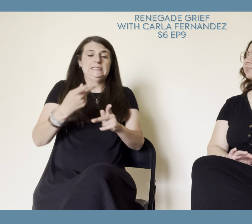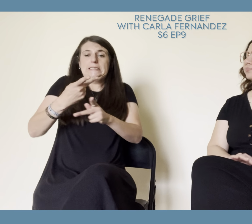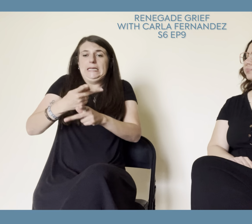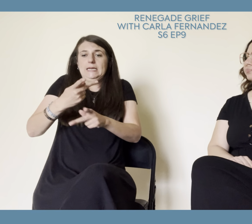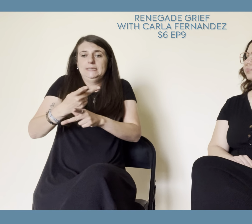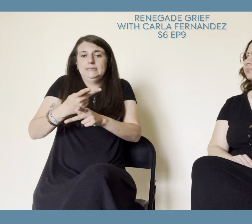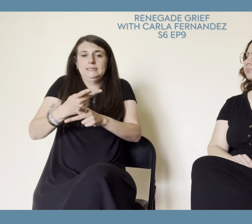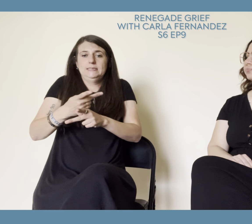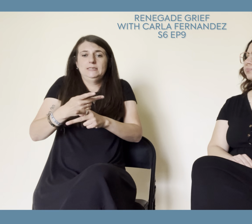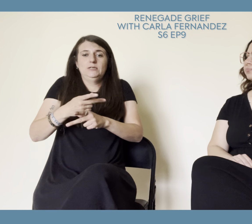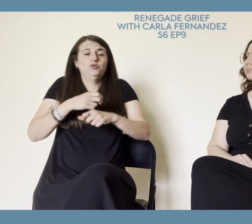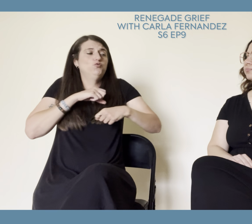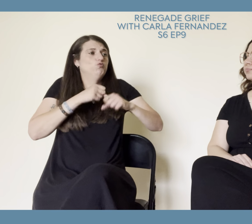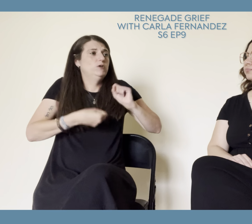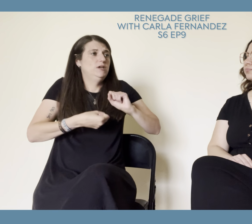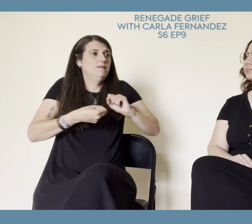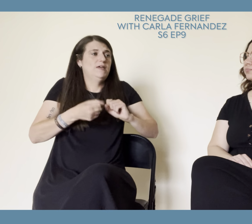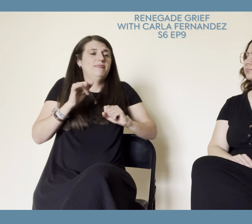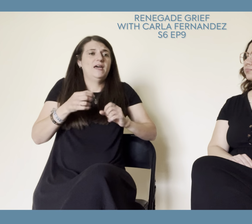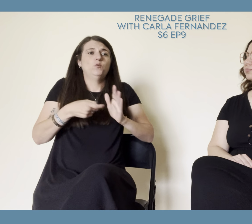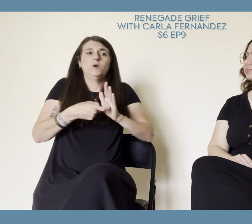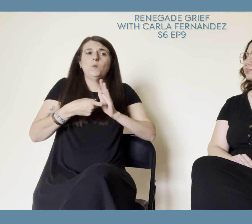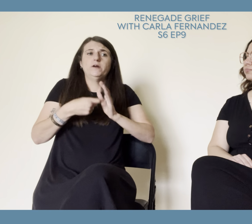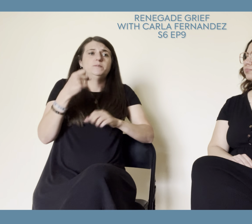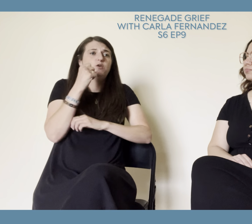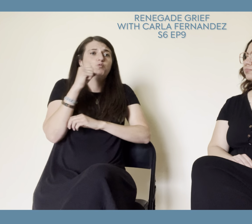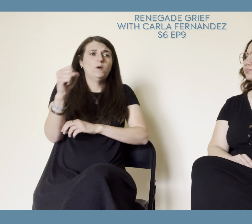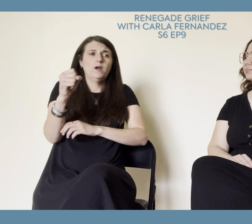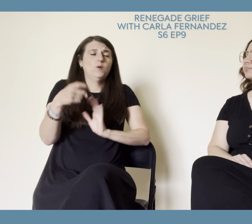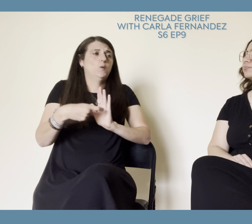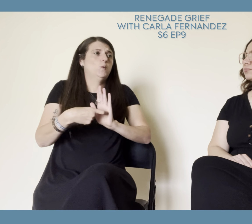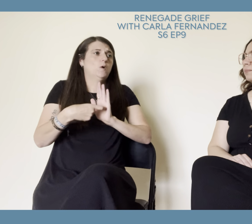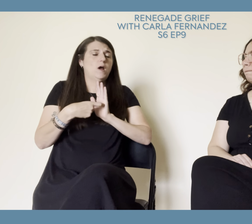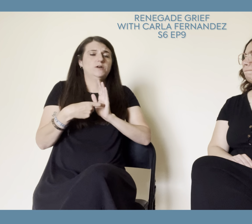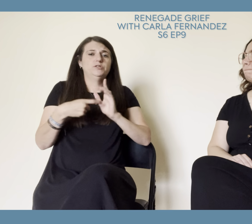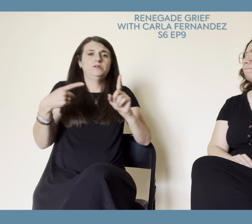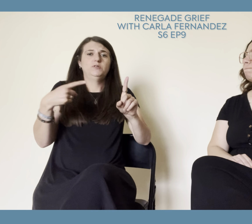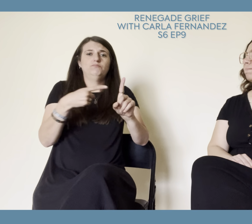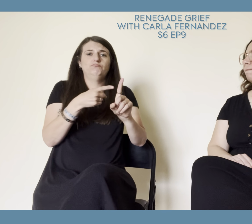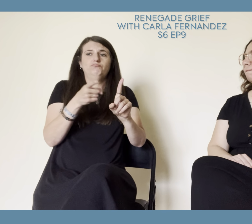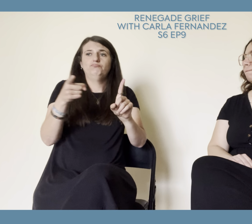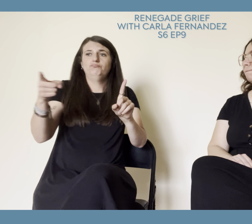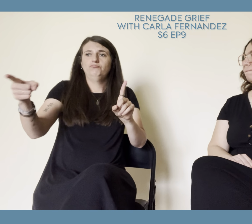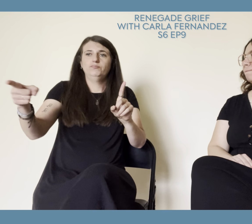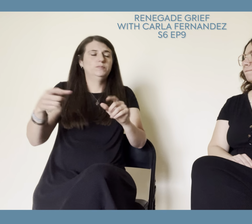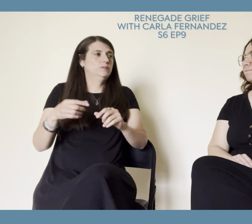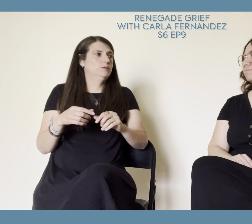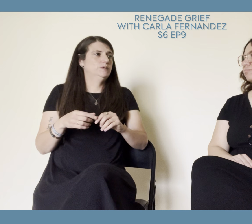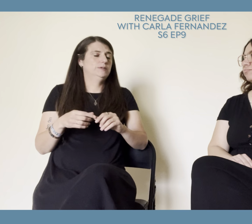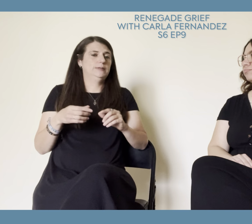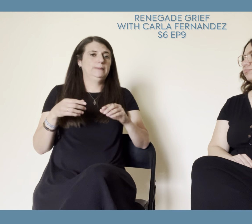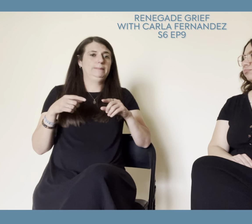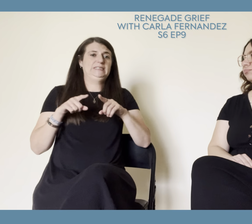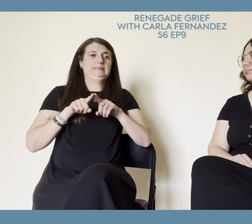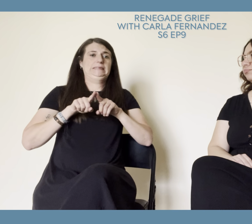you to be a renegade, requires you to deviate from the status quo, requires you to swim against the current a little bit, to